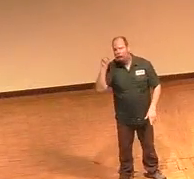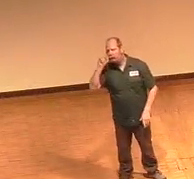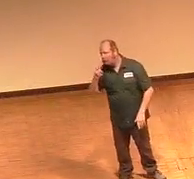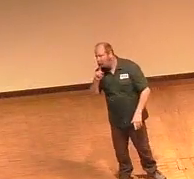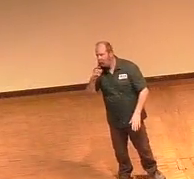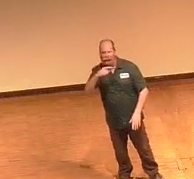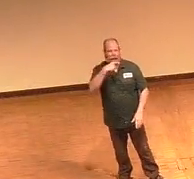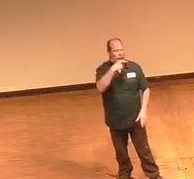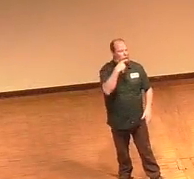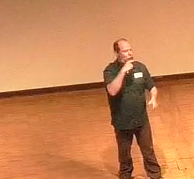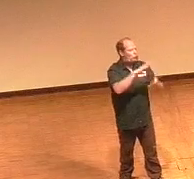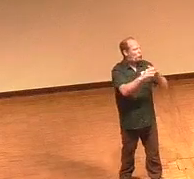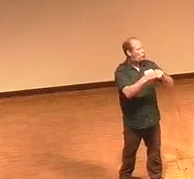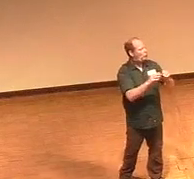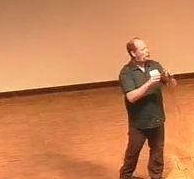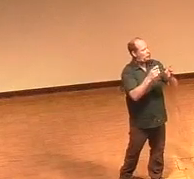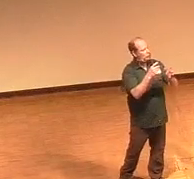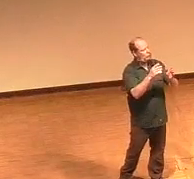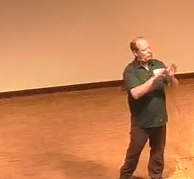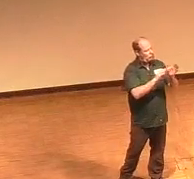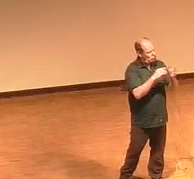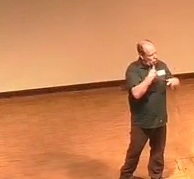children, for deaf and hearing children,